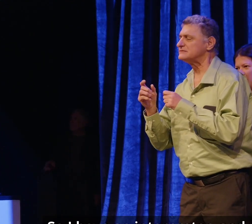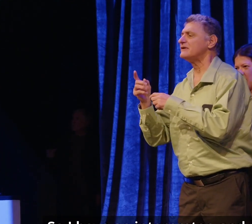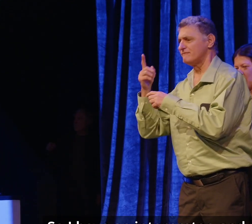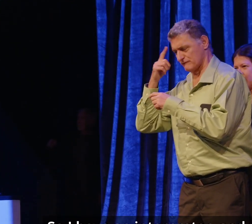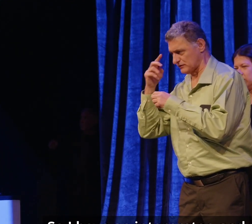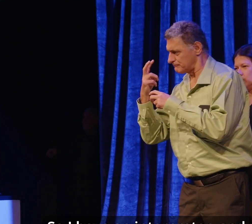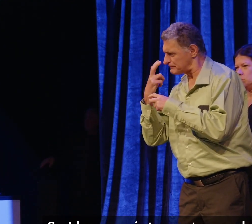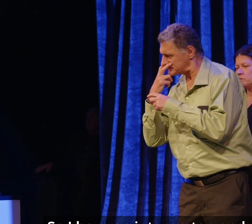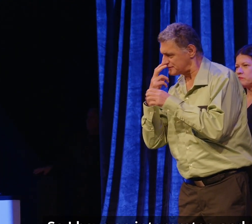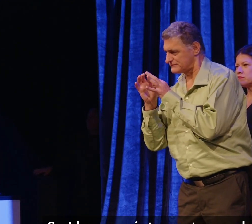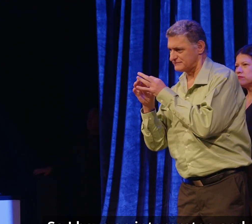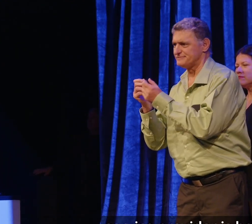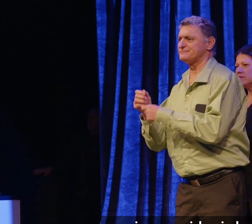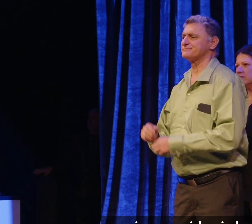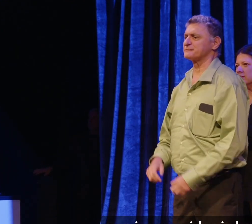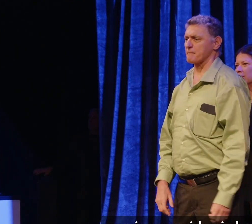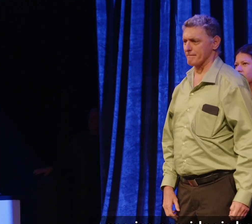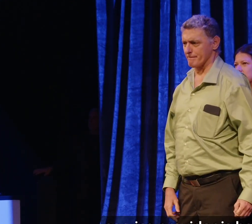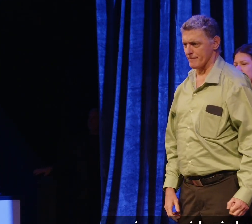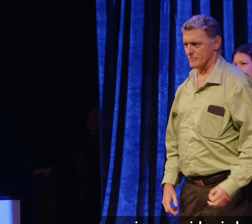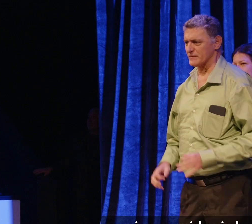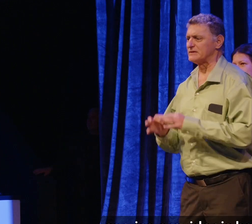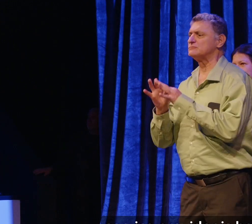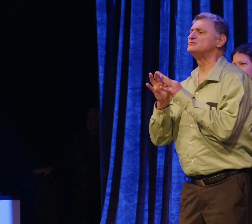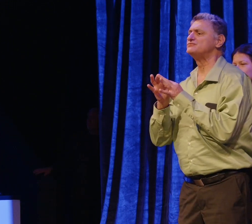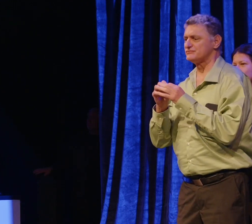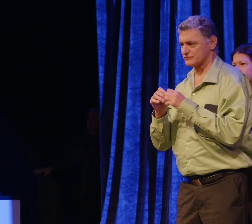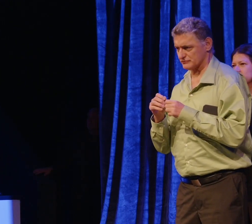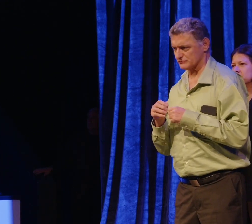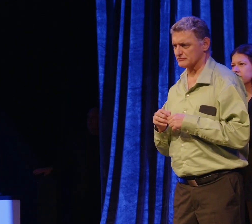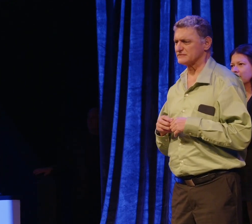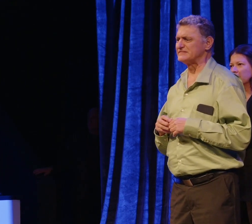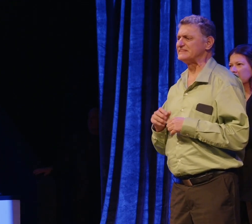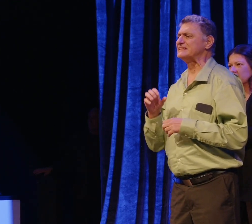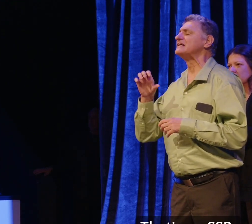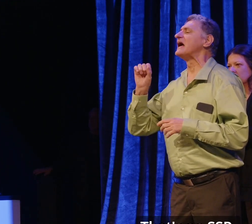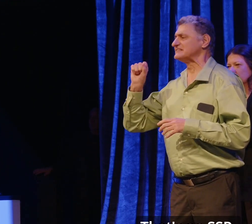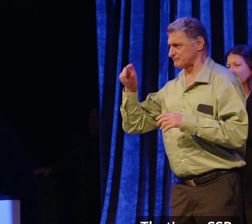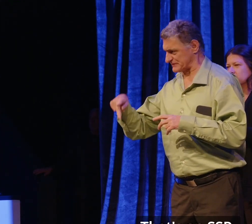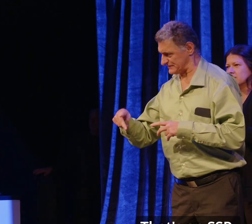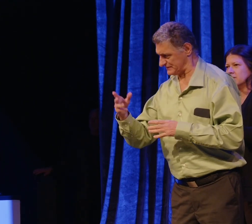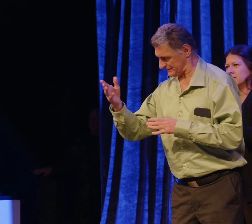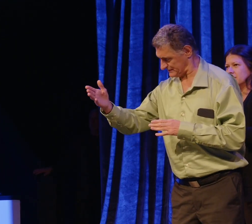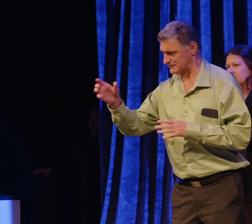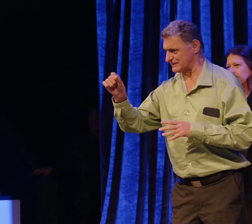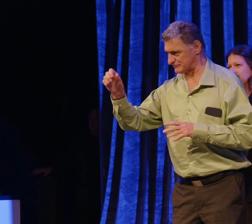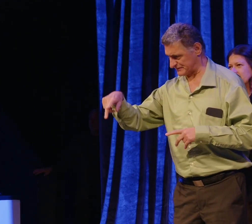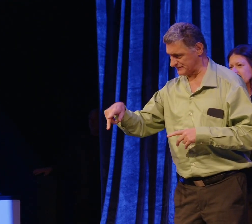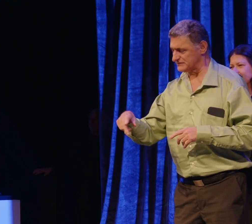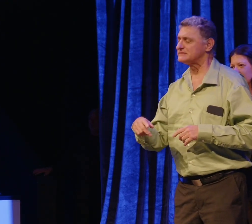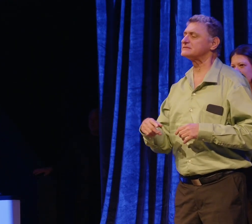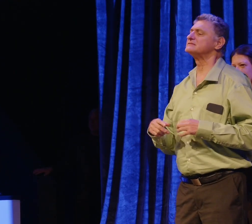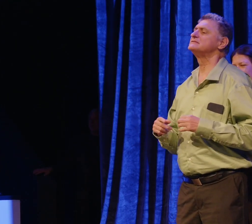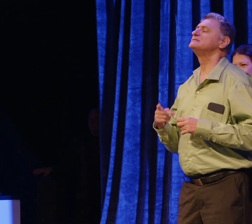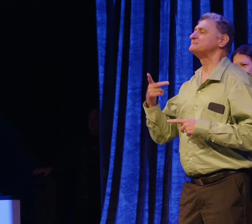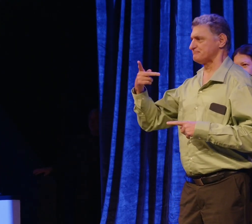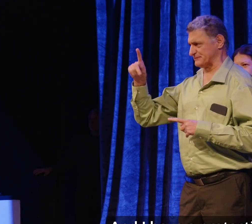interpreter, and my support service provider is here. That's an SSP. And I